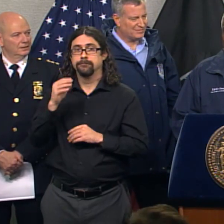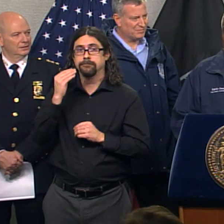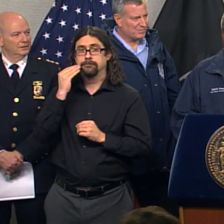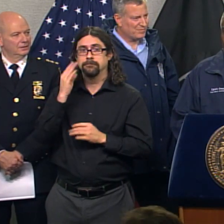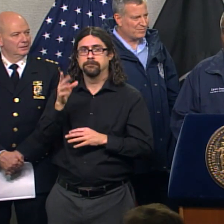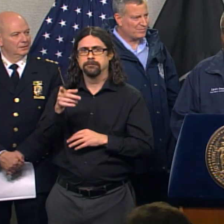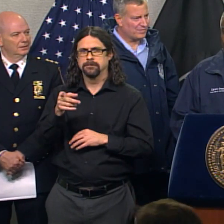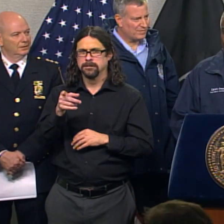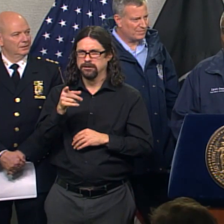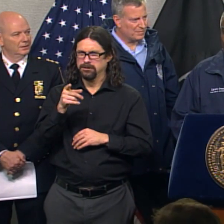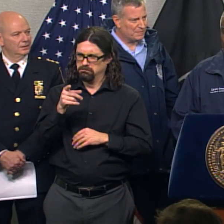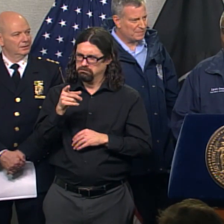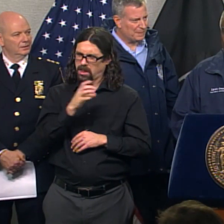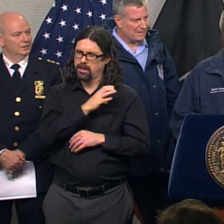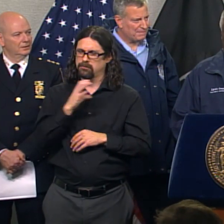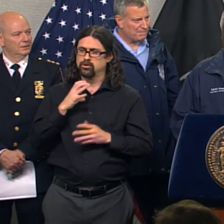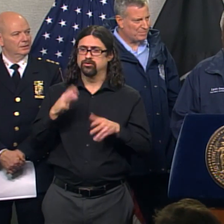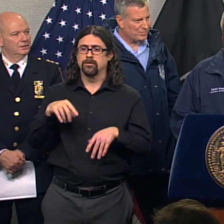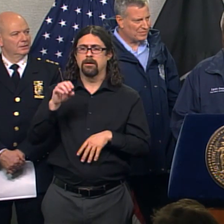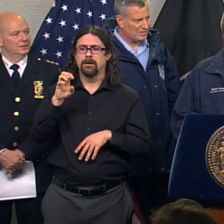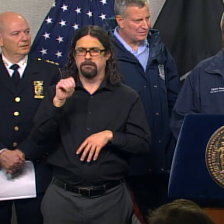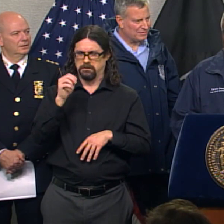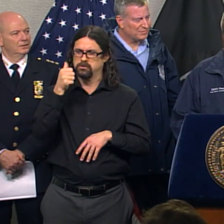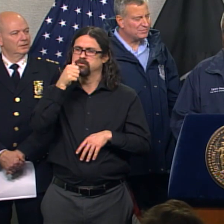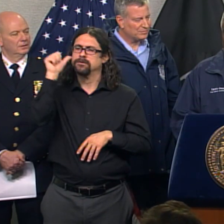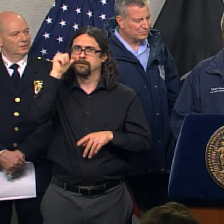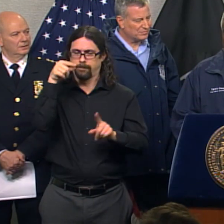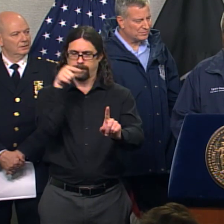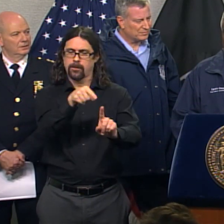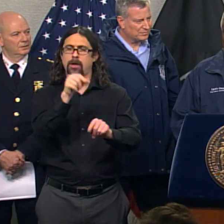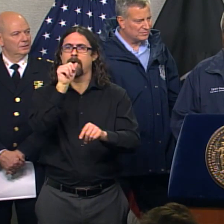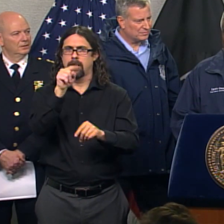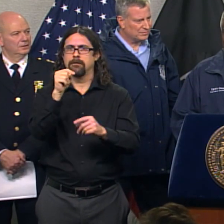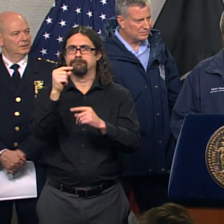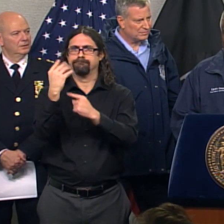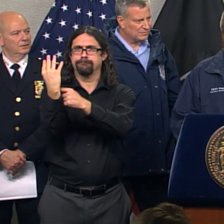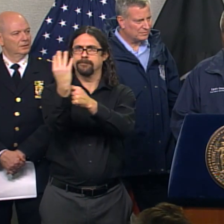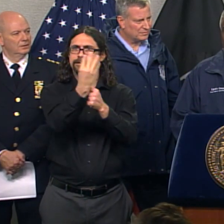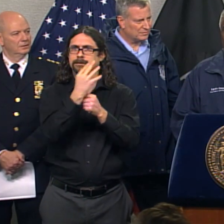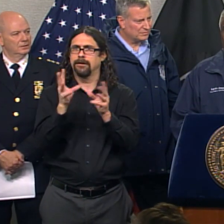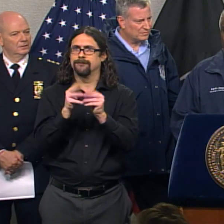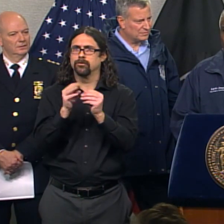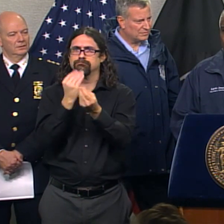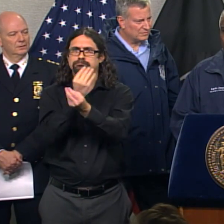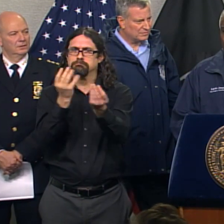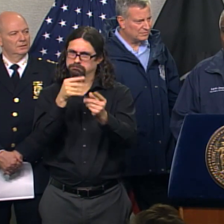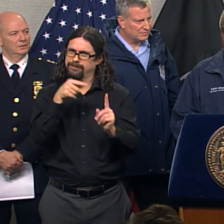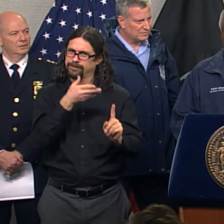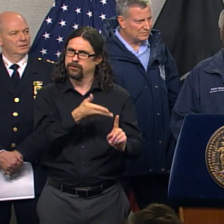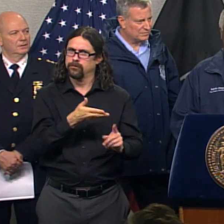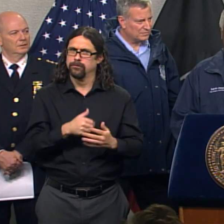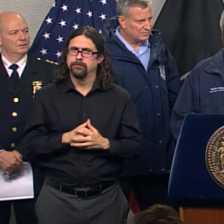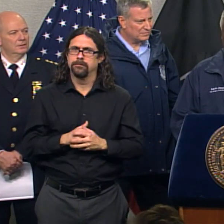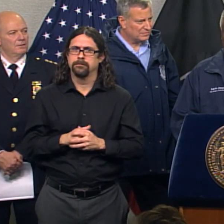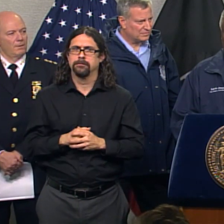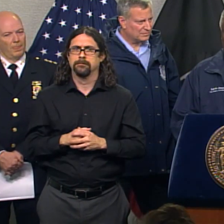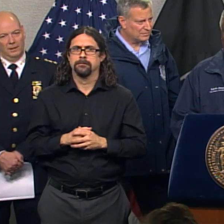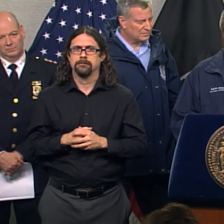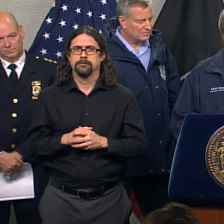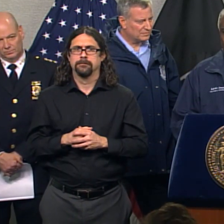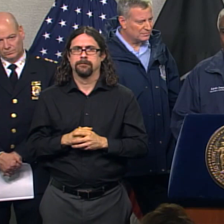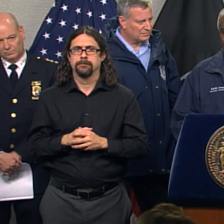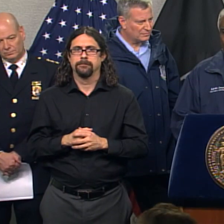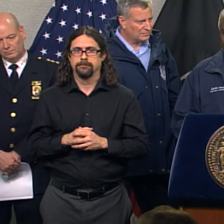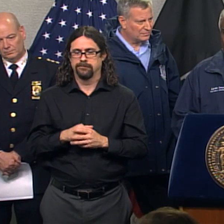He had a well-planned ahead vacation. I've been in touch with him numerous times. He's been in touch with his executive staff numerous